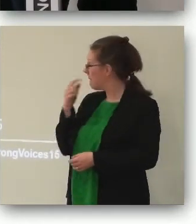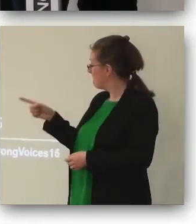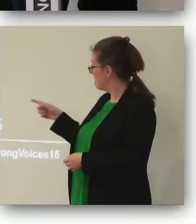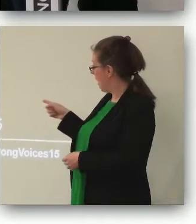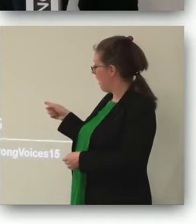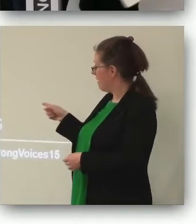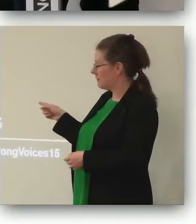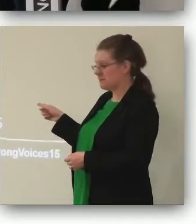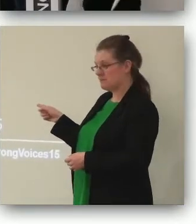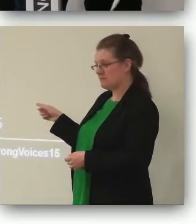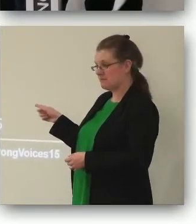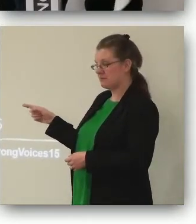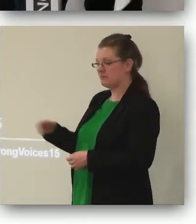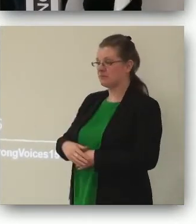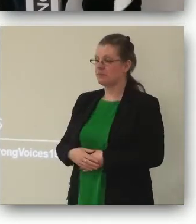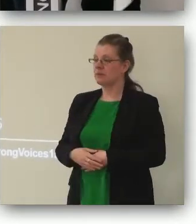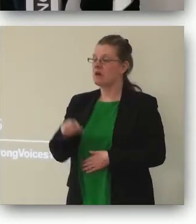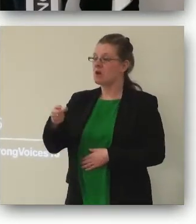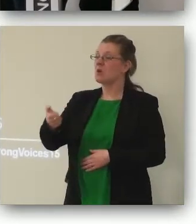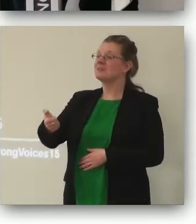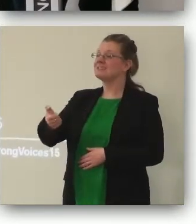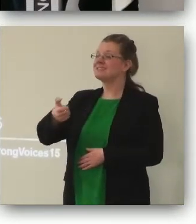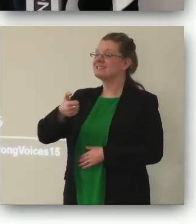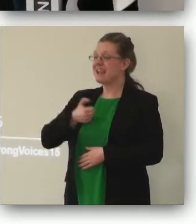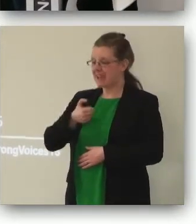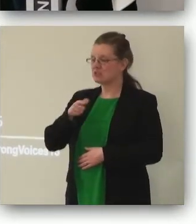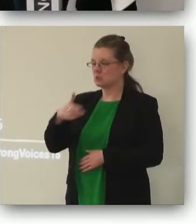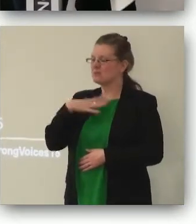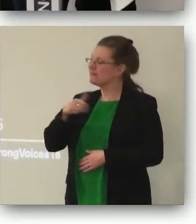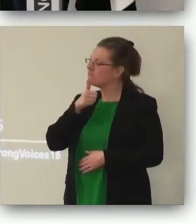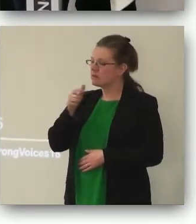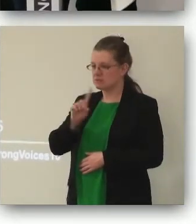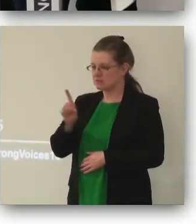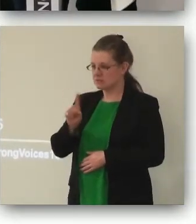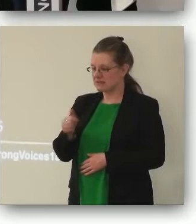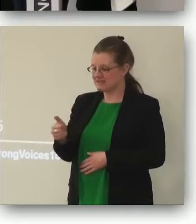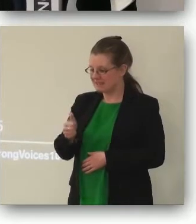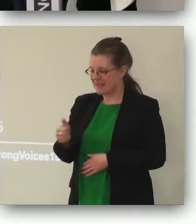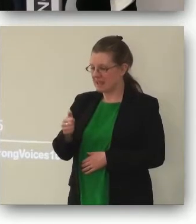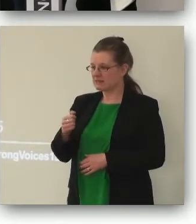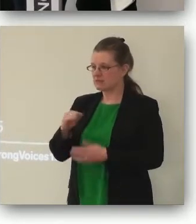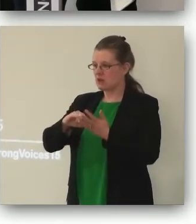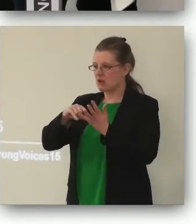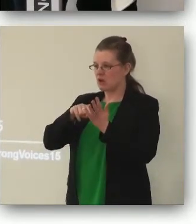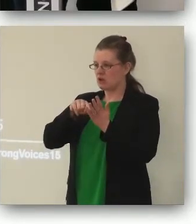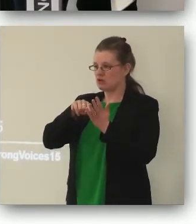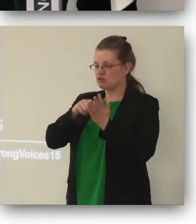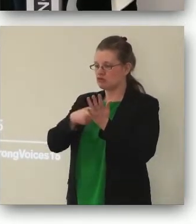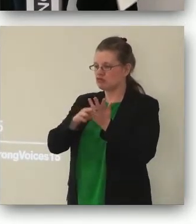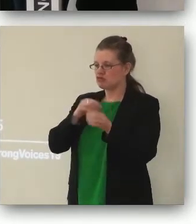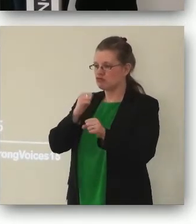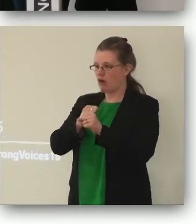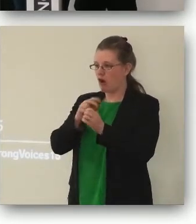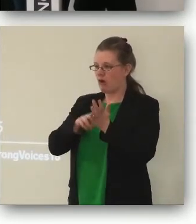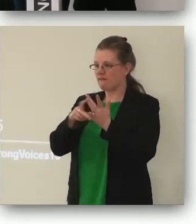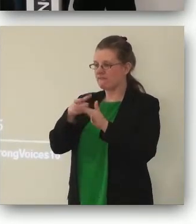the screen. If you're going to text them in, you first need to text in Strong Voices 15, all one